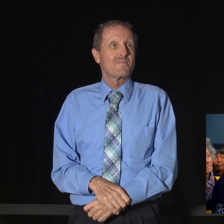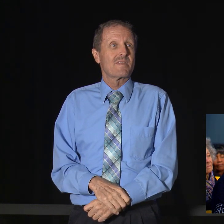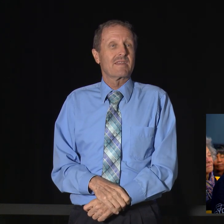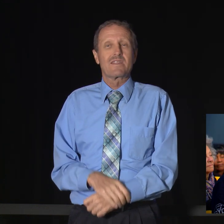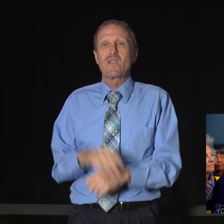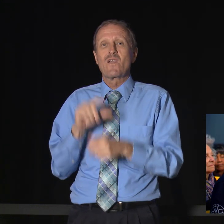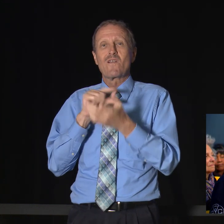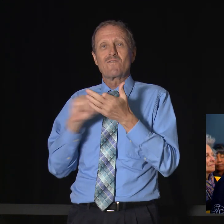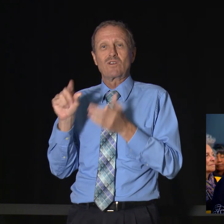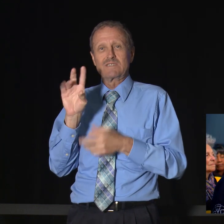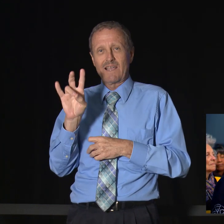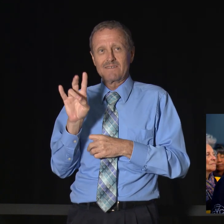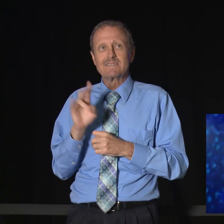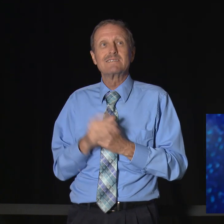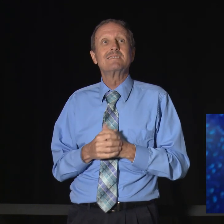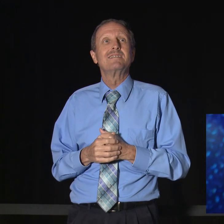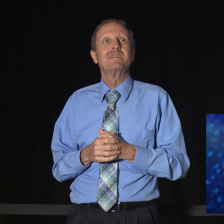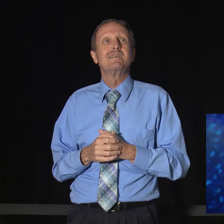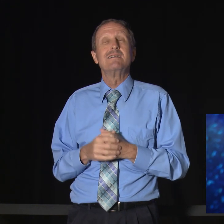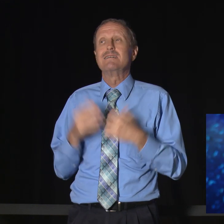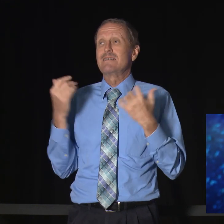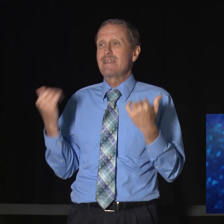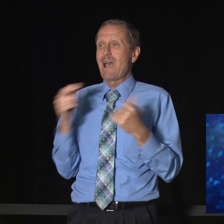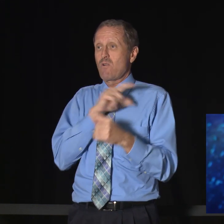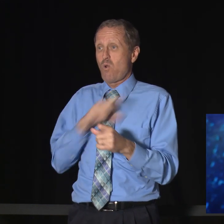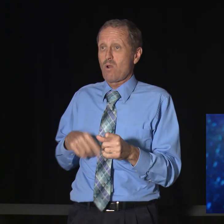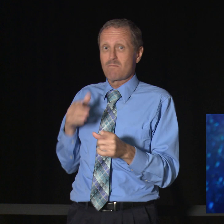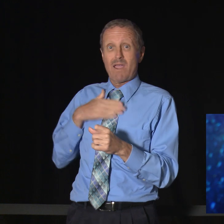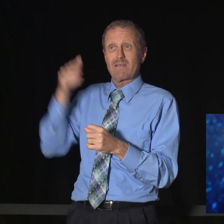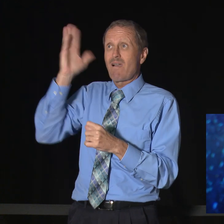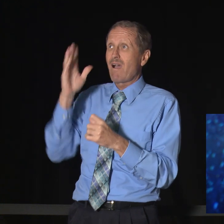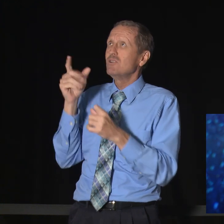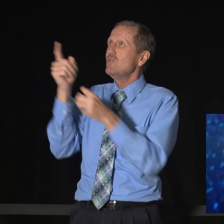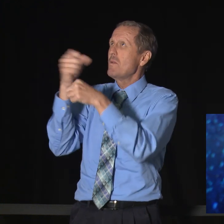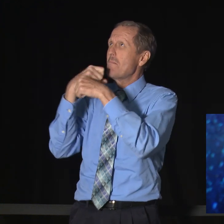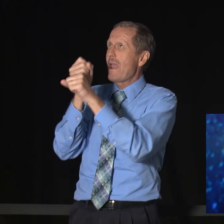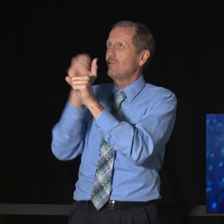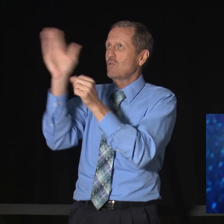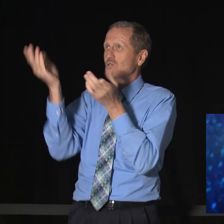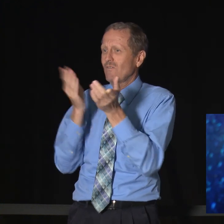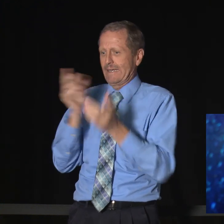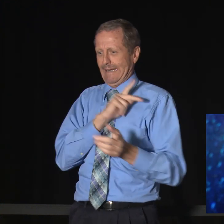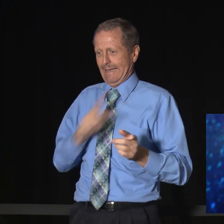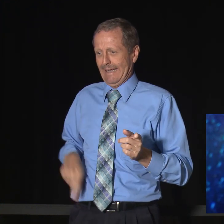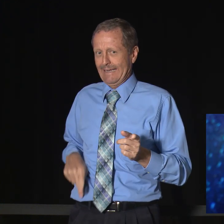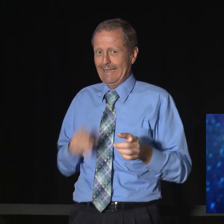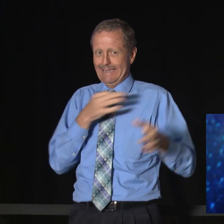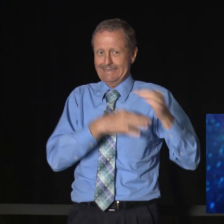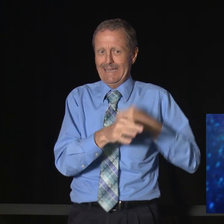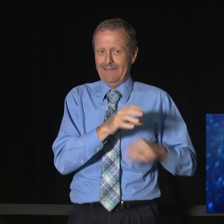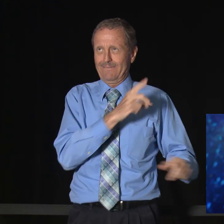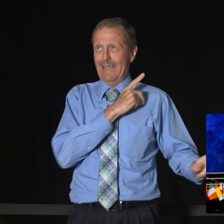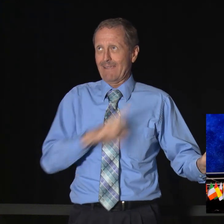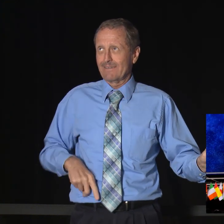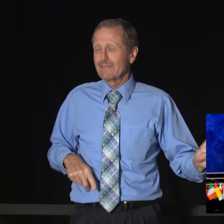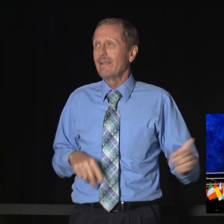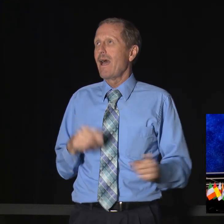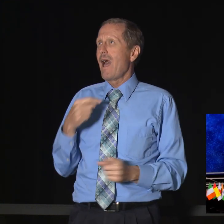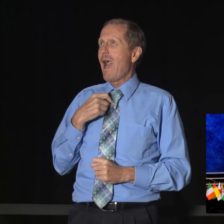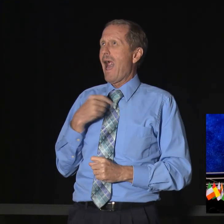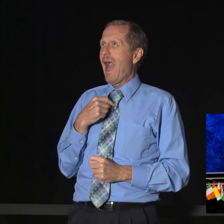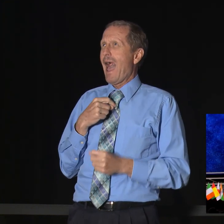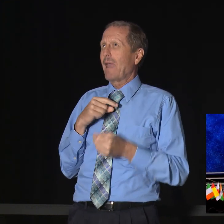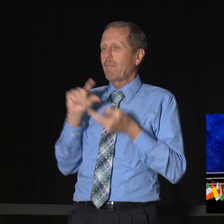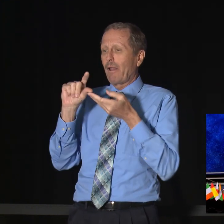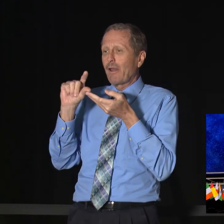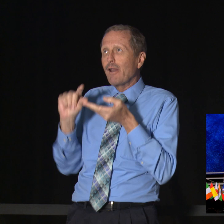Verse 7. "Now, O Lord, my God, thou hast made thy servant king instead of David, my father, and I am but a